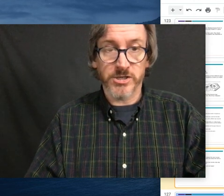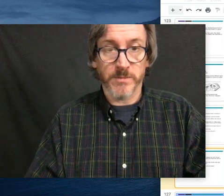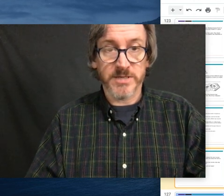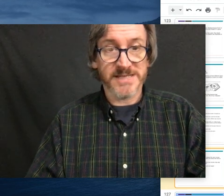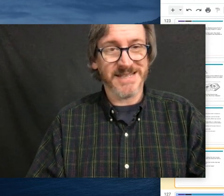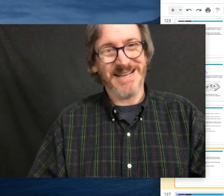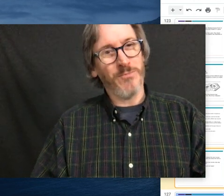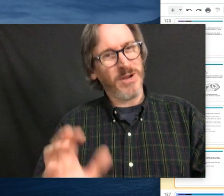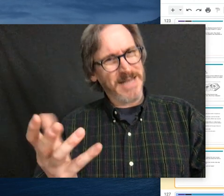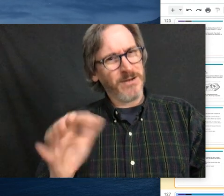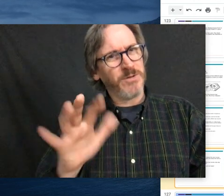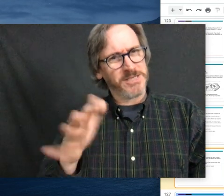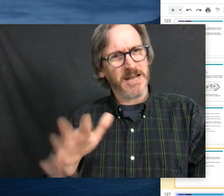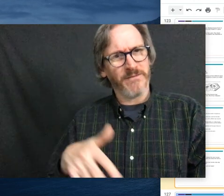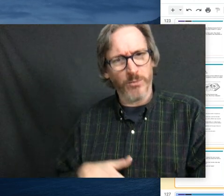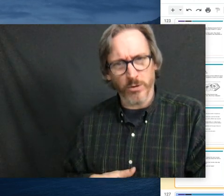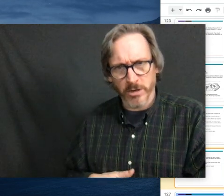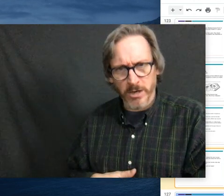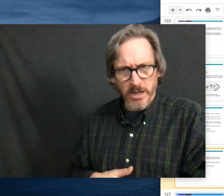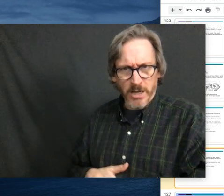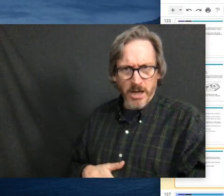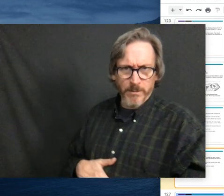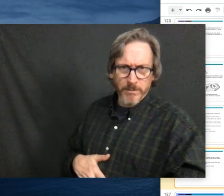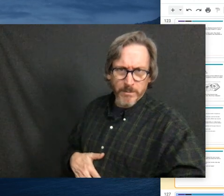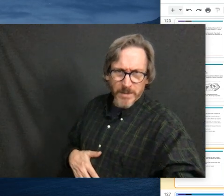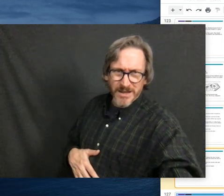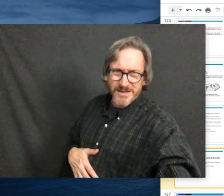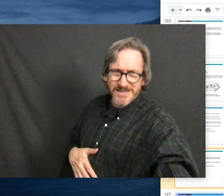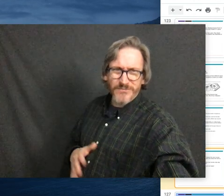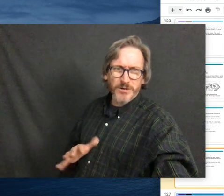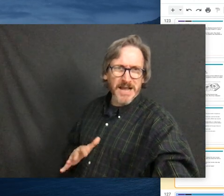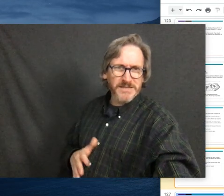this one and jump to 16.10, which has got a few more different kinds of things